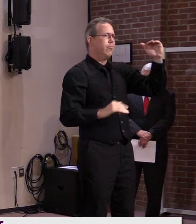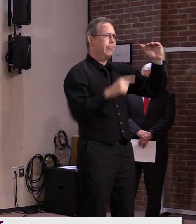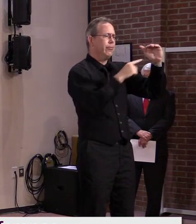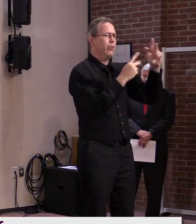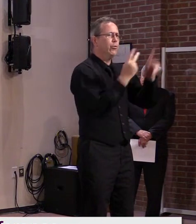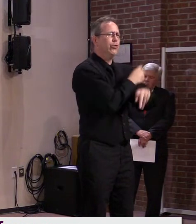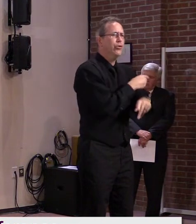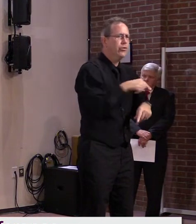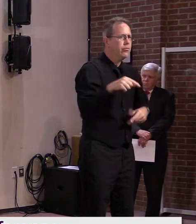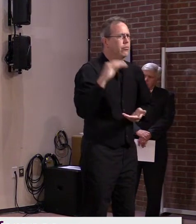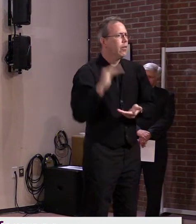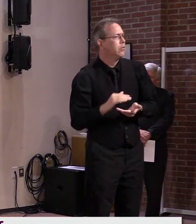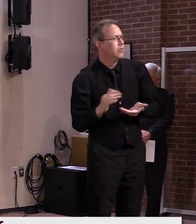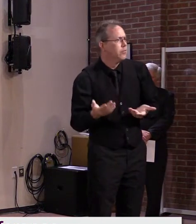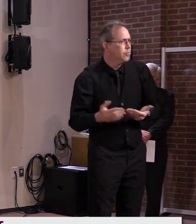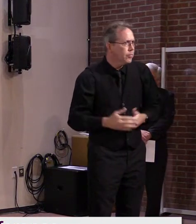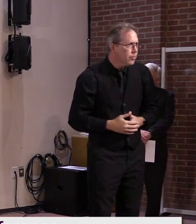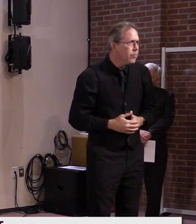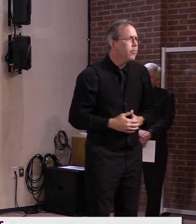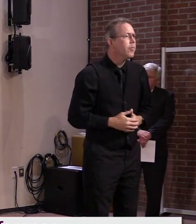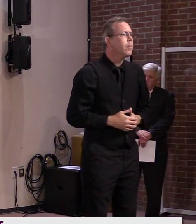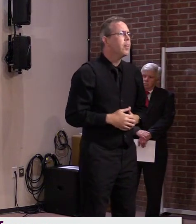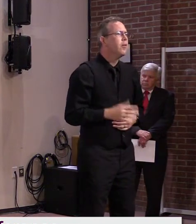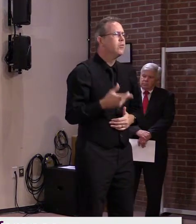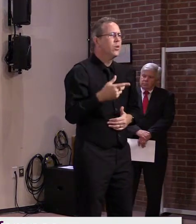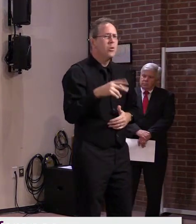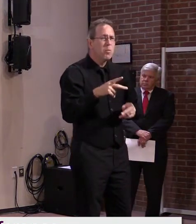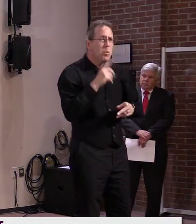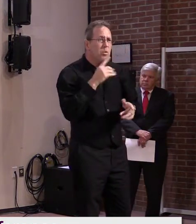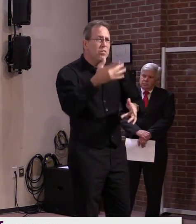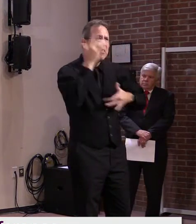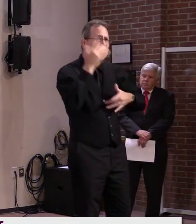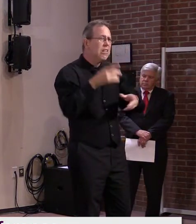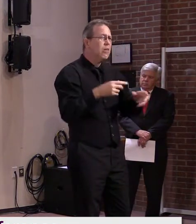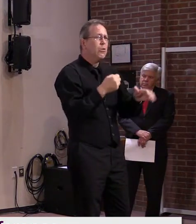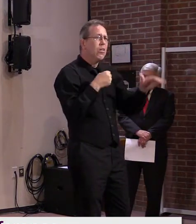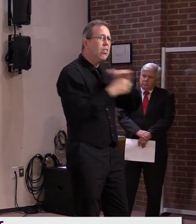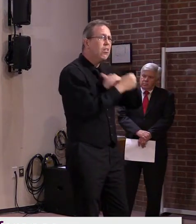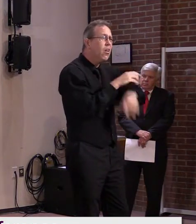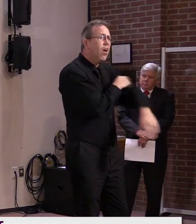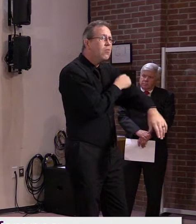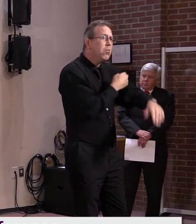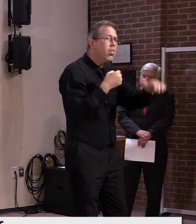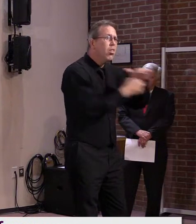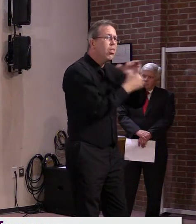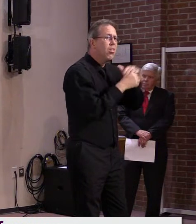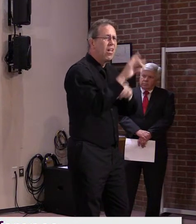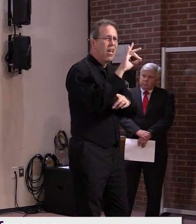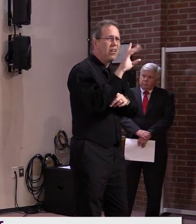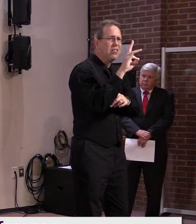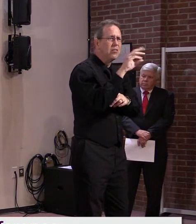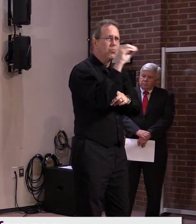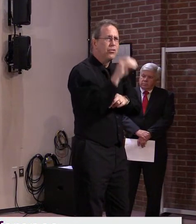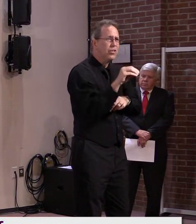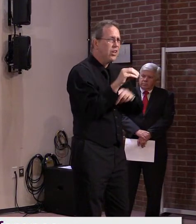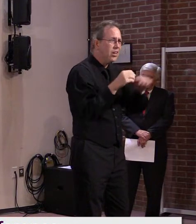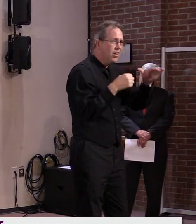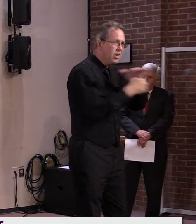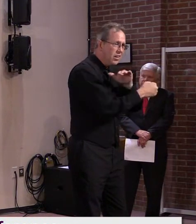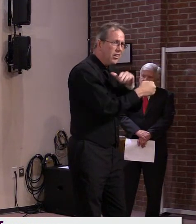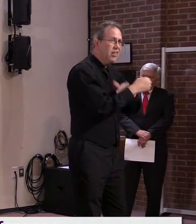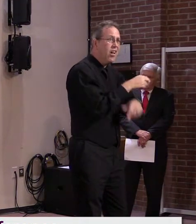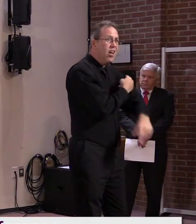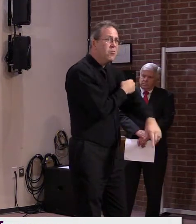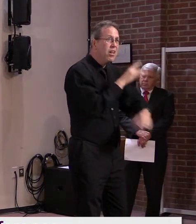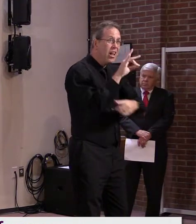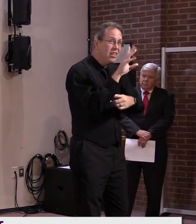repeat, 86% of the people in the ICU due to COVID are unvaccinated adults, meaning those